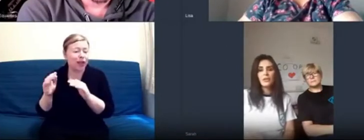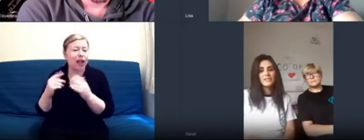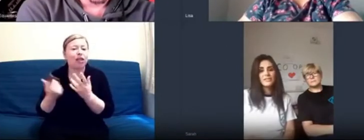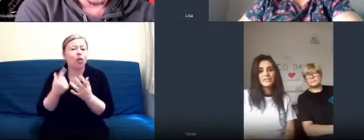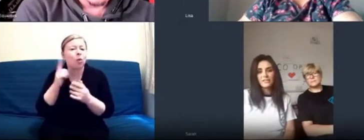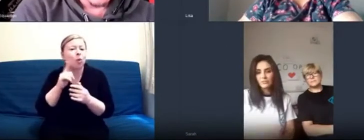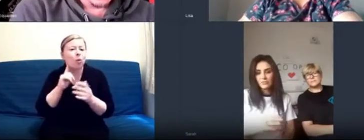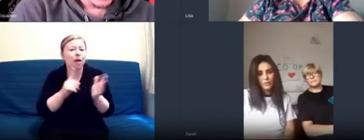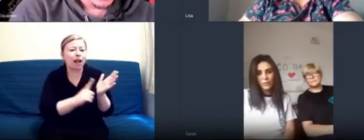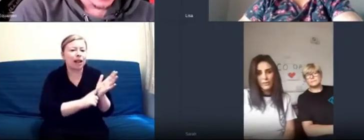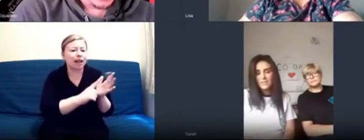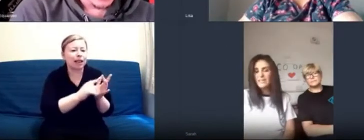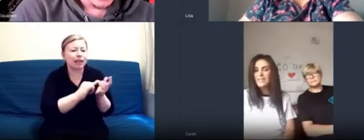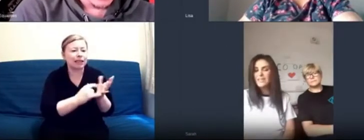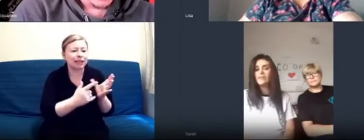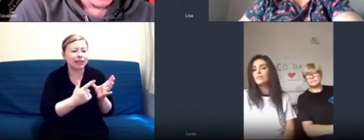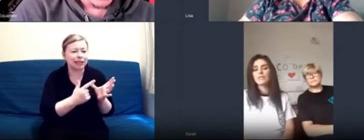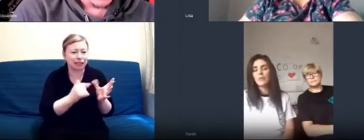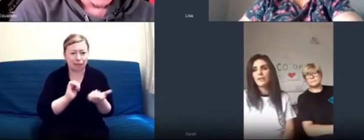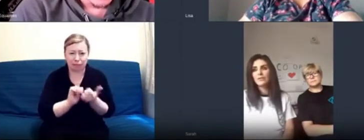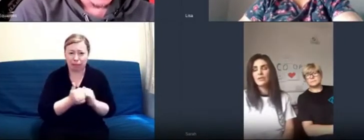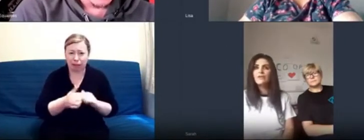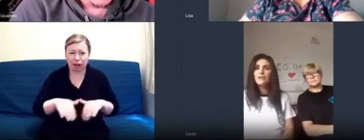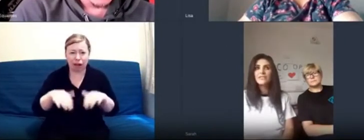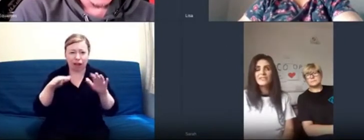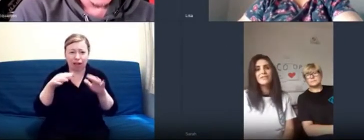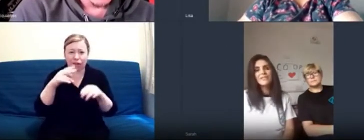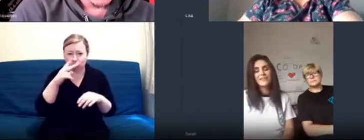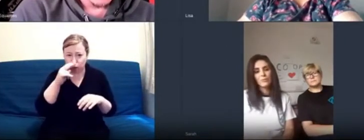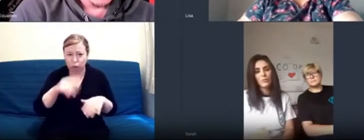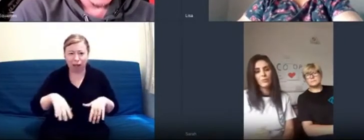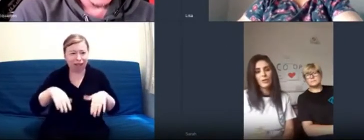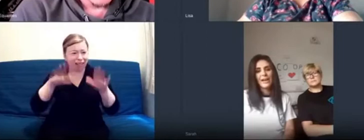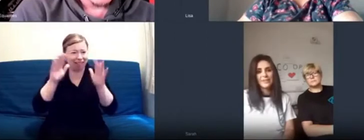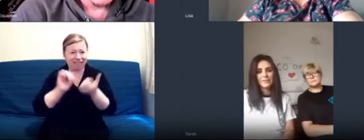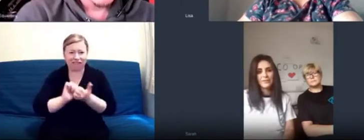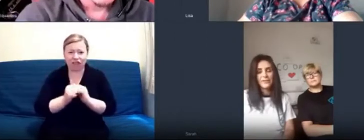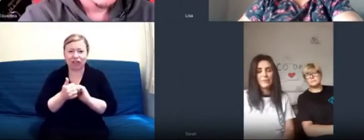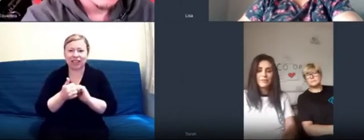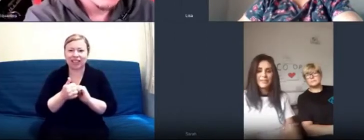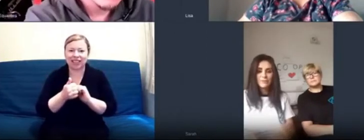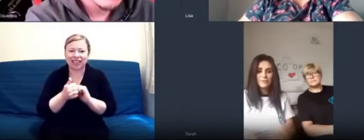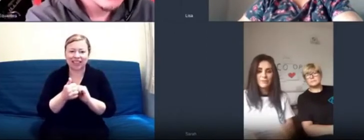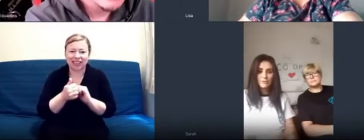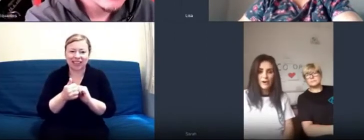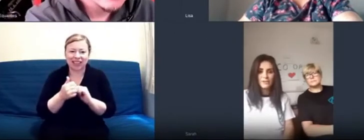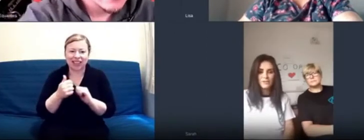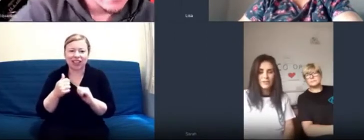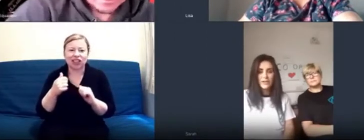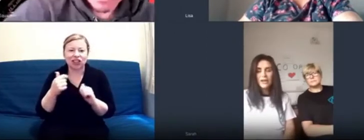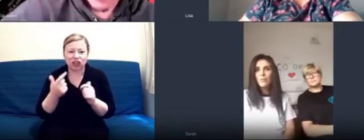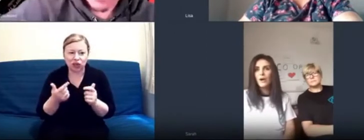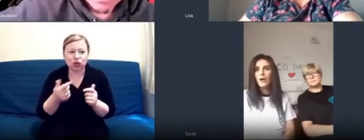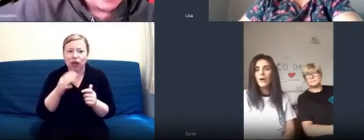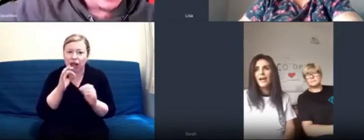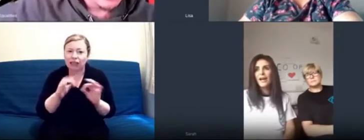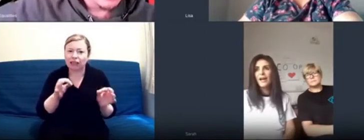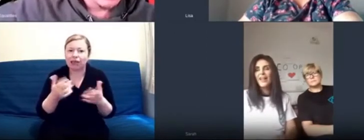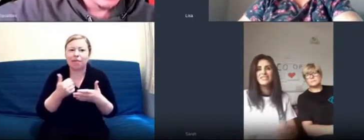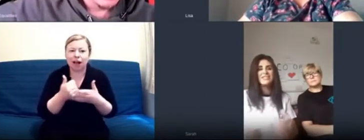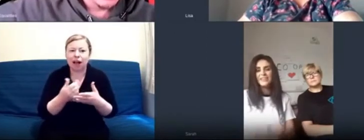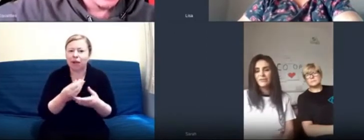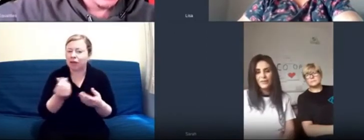Lisa, who I'd grown up with since I was about 12. So I felt safe telling them where I lived for them maybe to take a few parcels out.